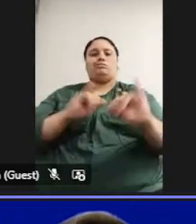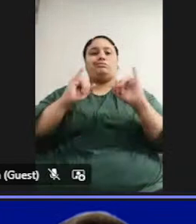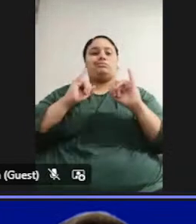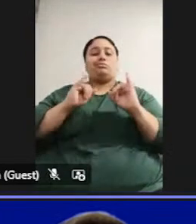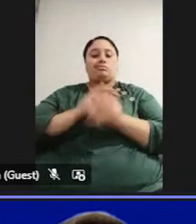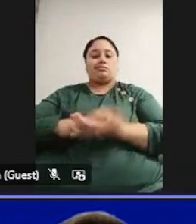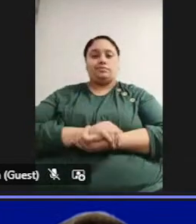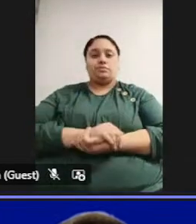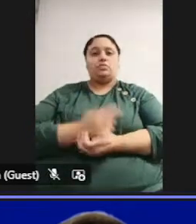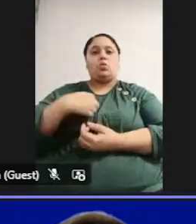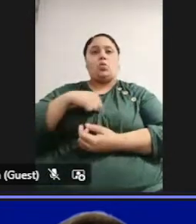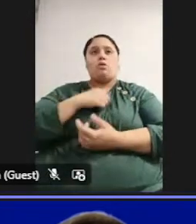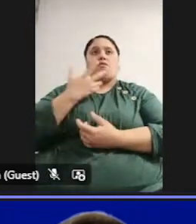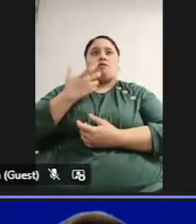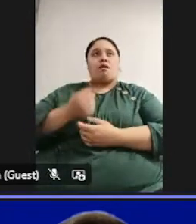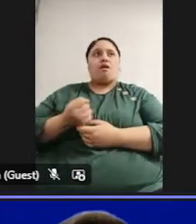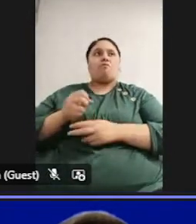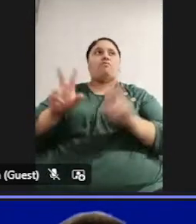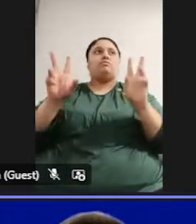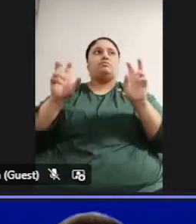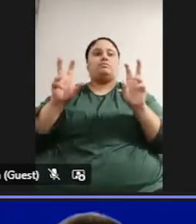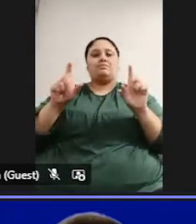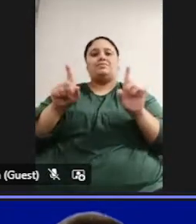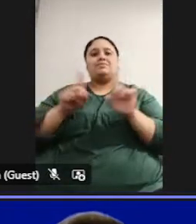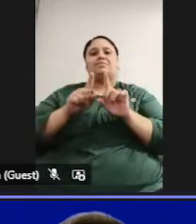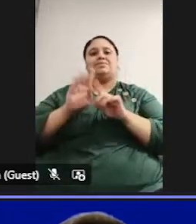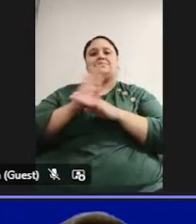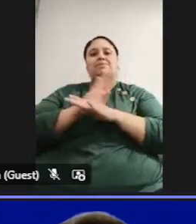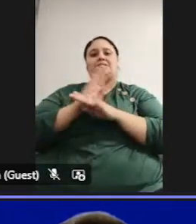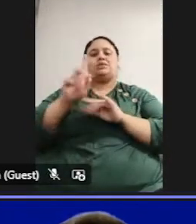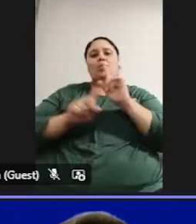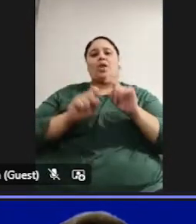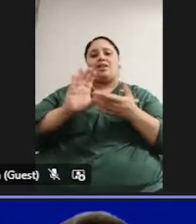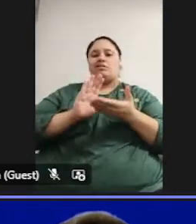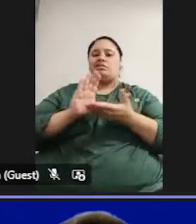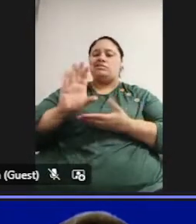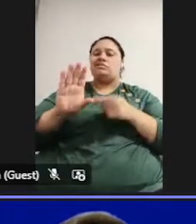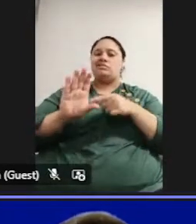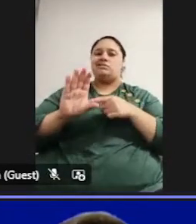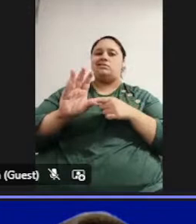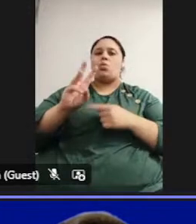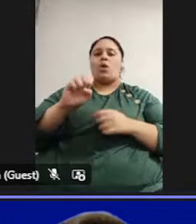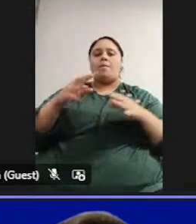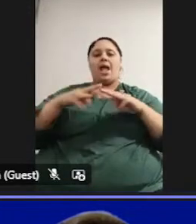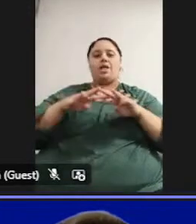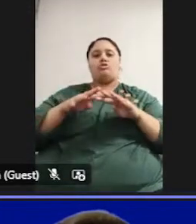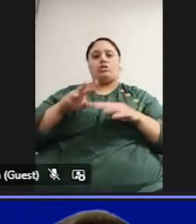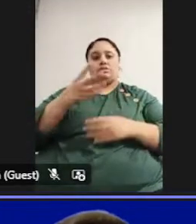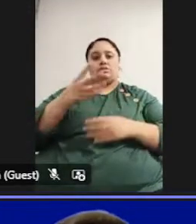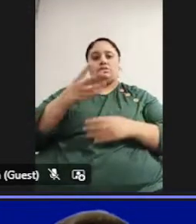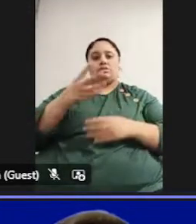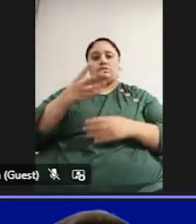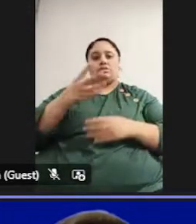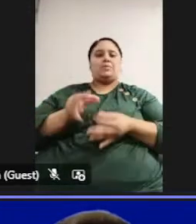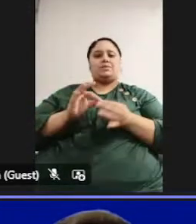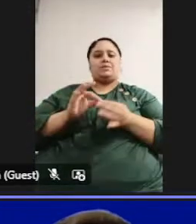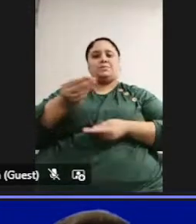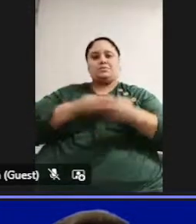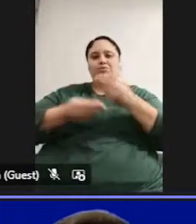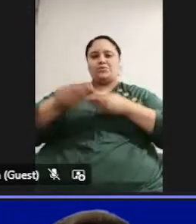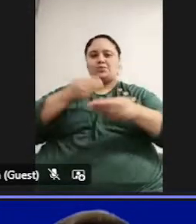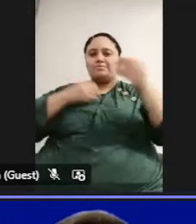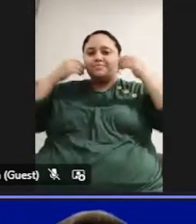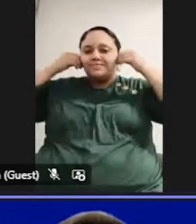what we call a business query funnel. The web address is here. We really encourage you to submit any queries through